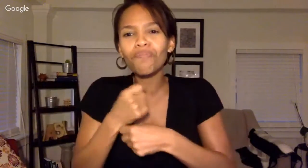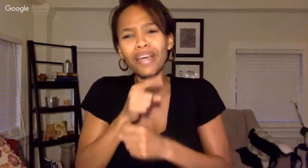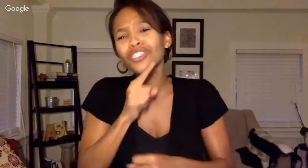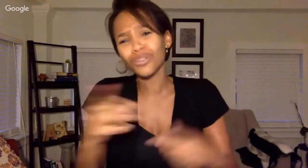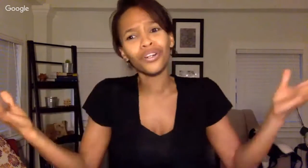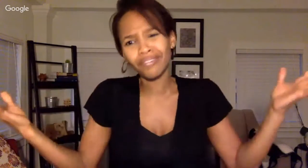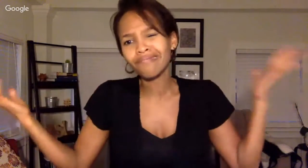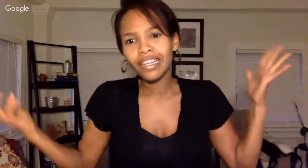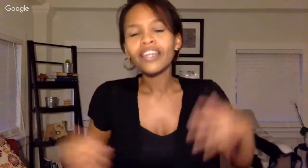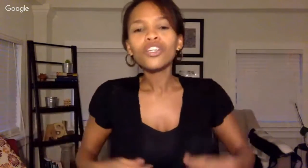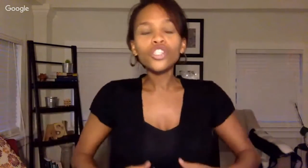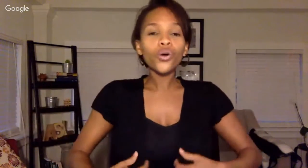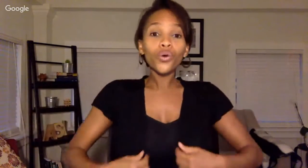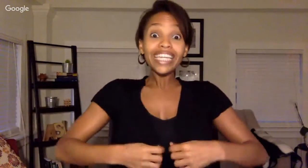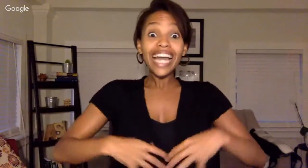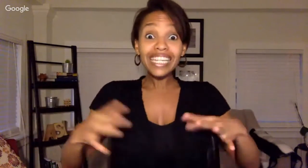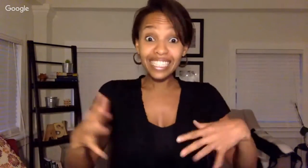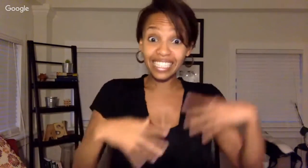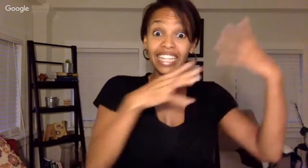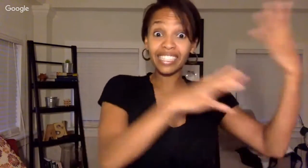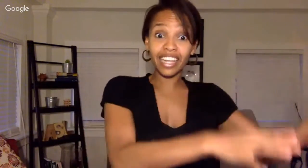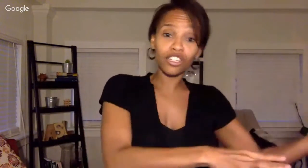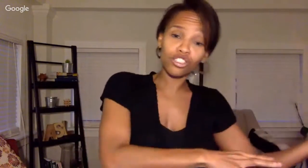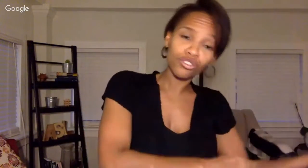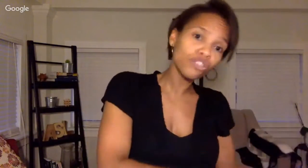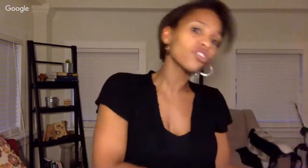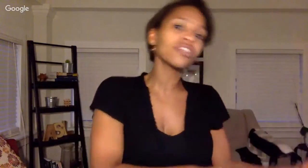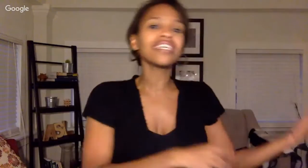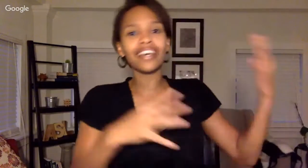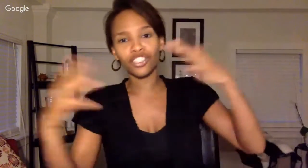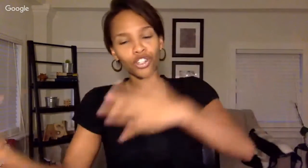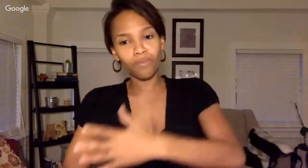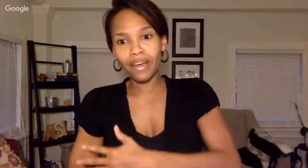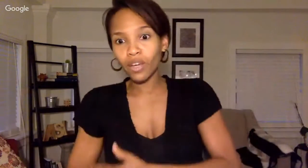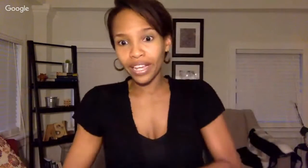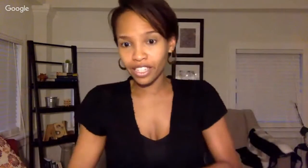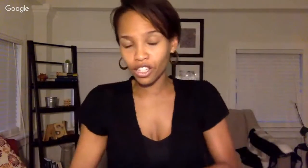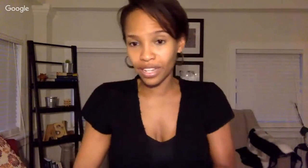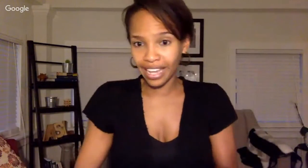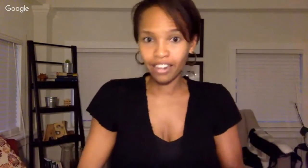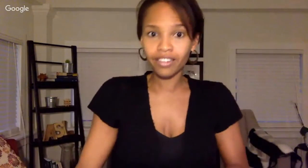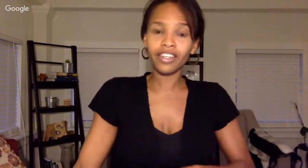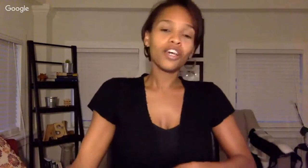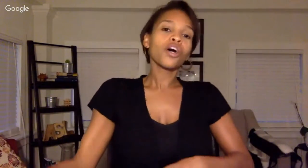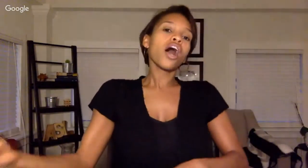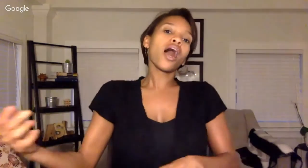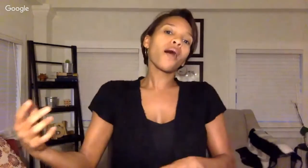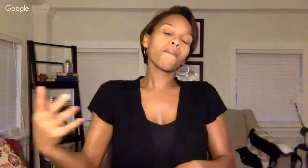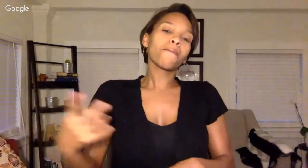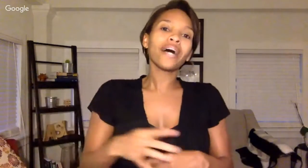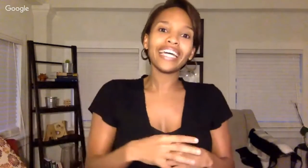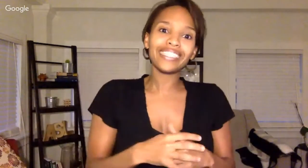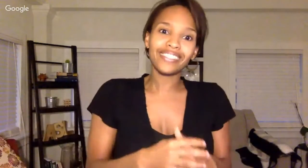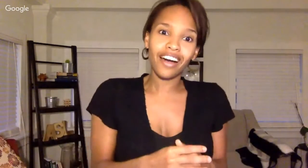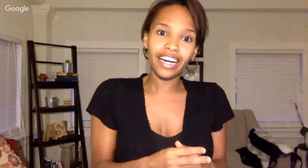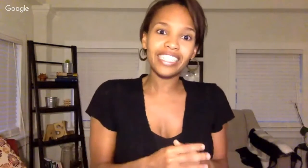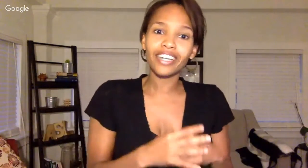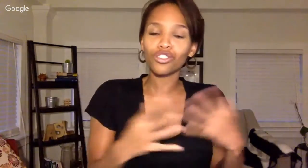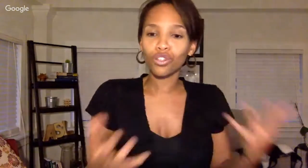make sure. So yes, it's an English intrusion. Yes, there are many ways that you can handle it, but it's not essential for